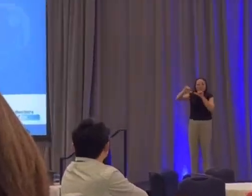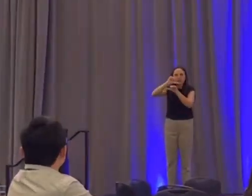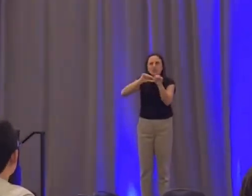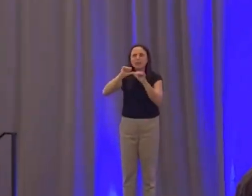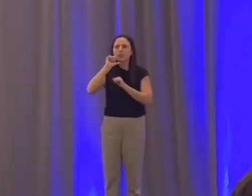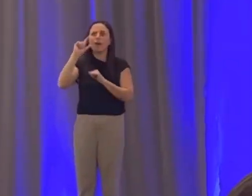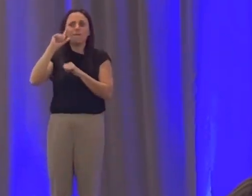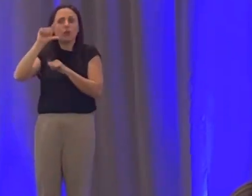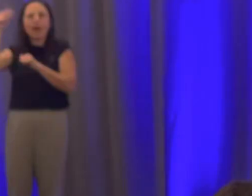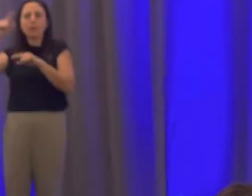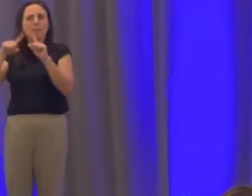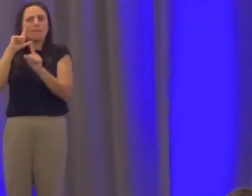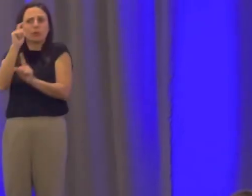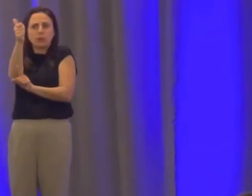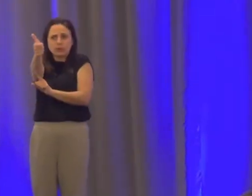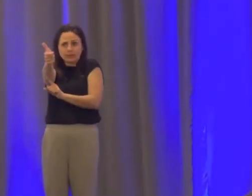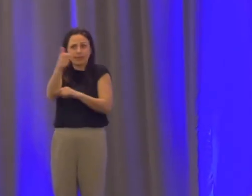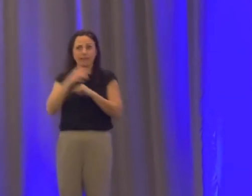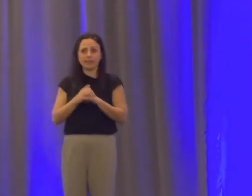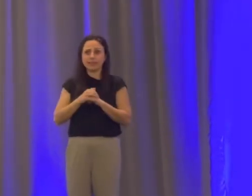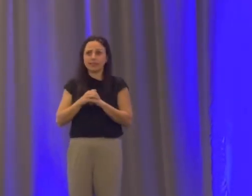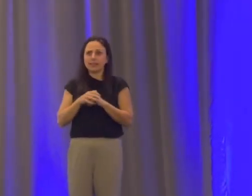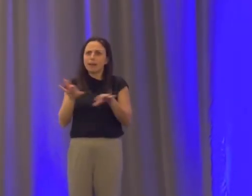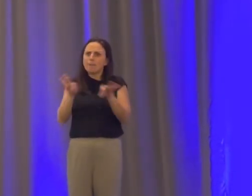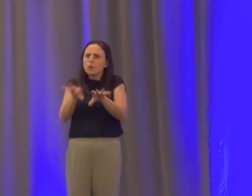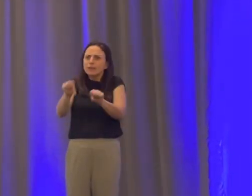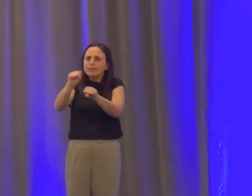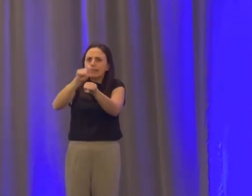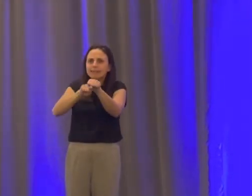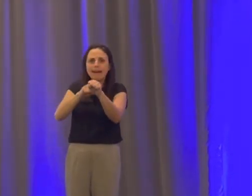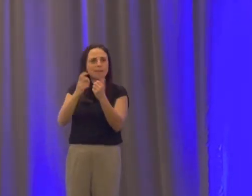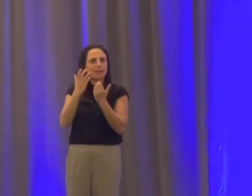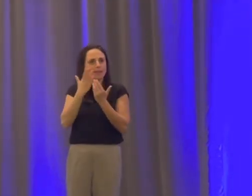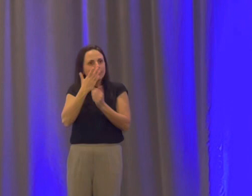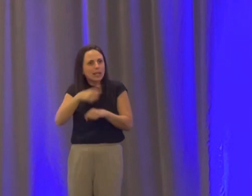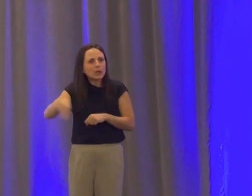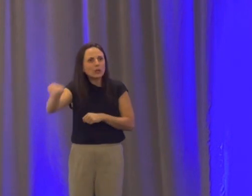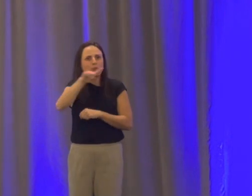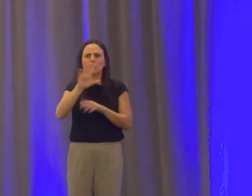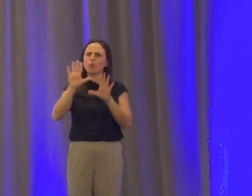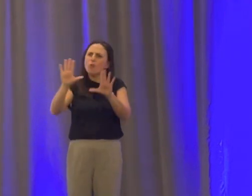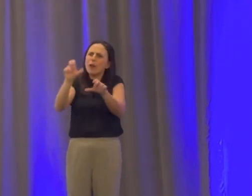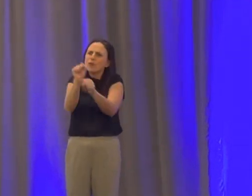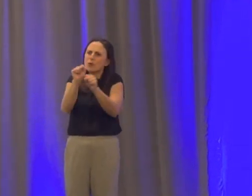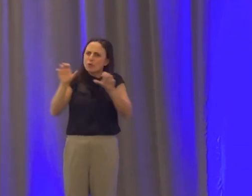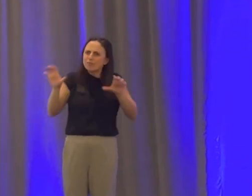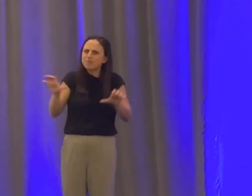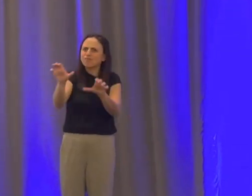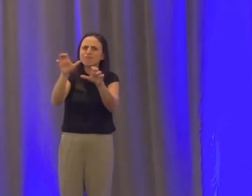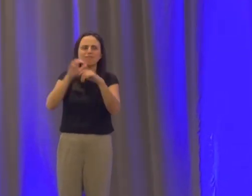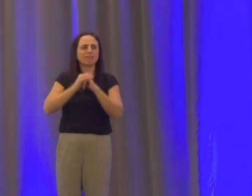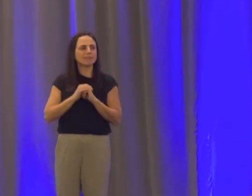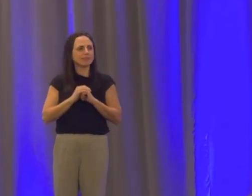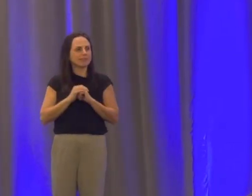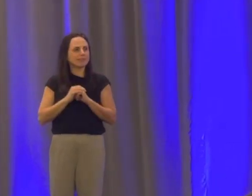not just for others, but for ourselves. And to take this time to thank you for the wonderful work you do.